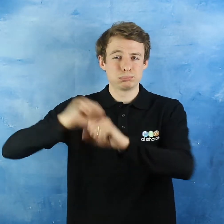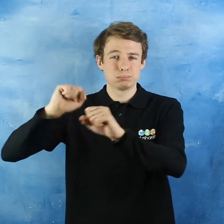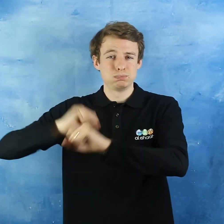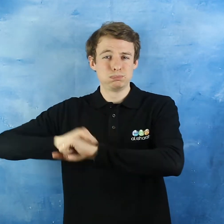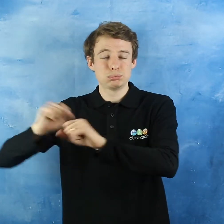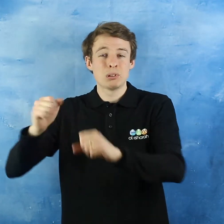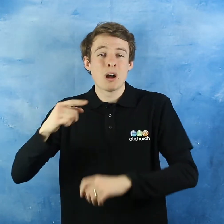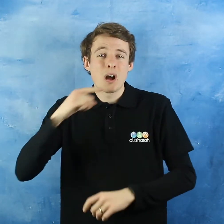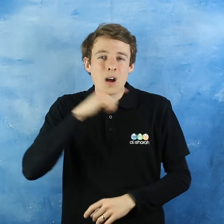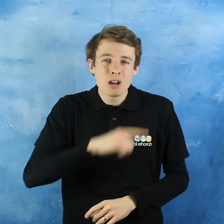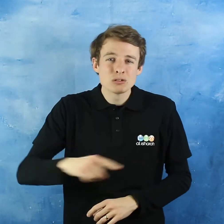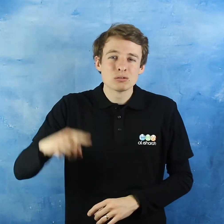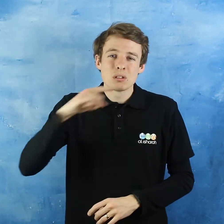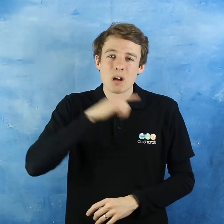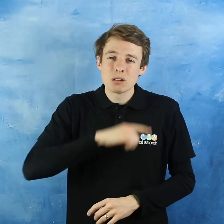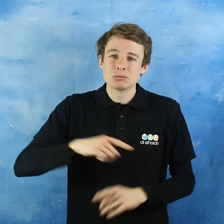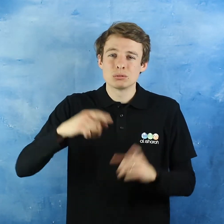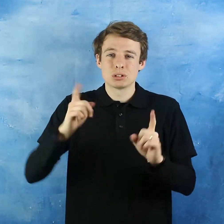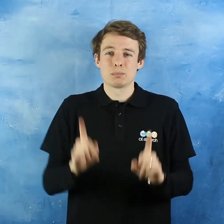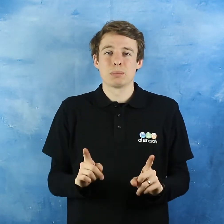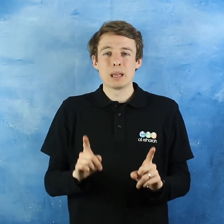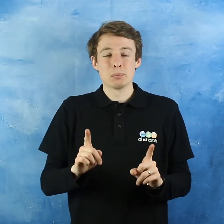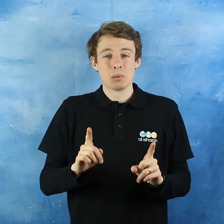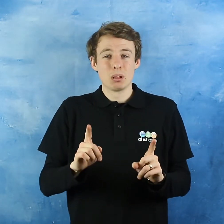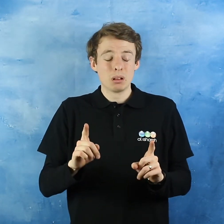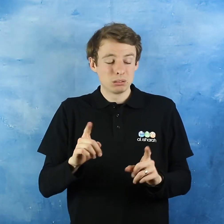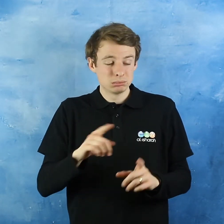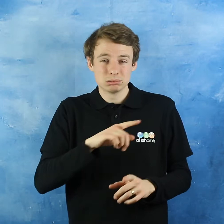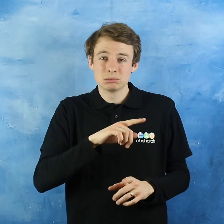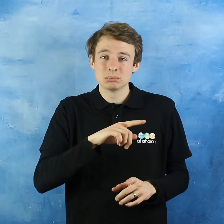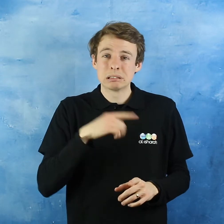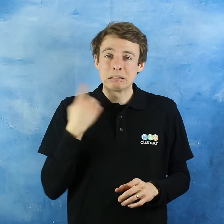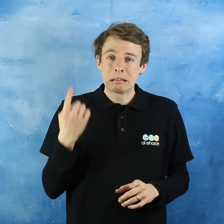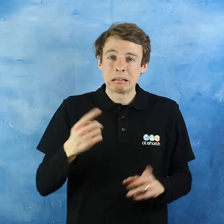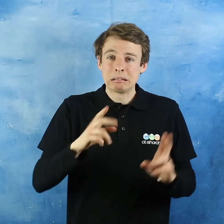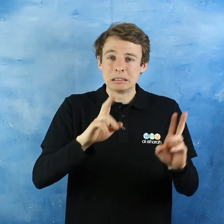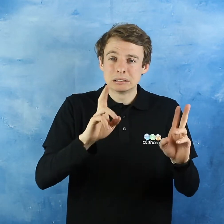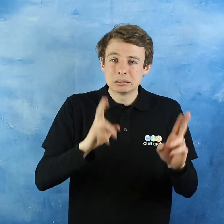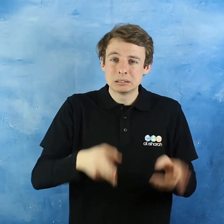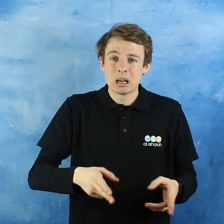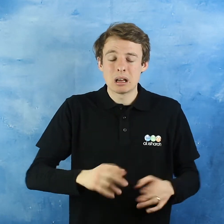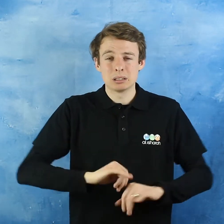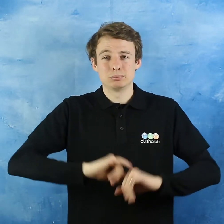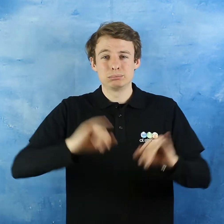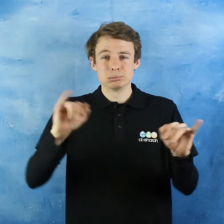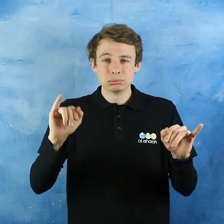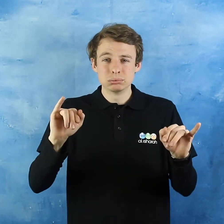of Al-Ghouta, that Al-Ghouta is a very historic place and a very significant place for this